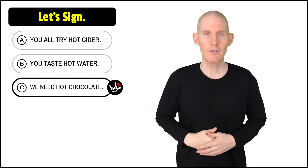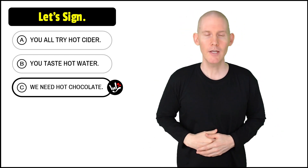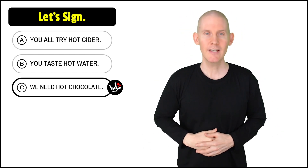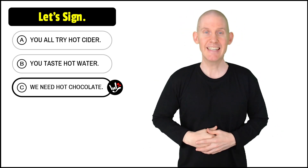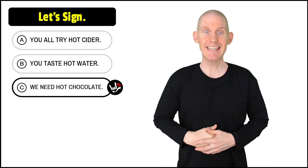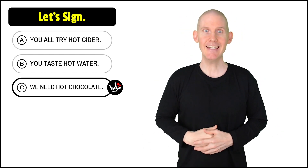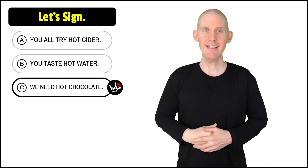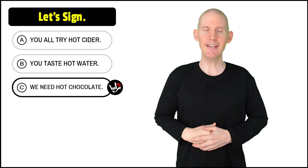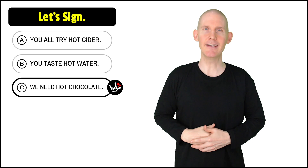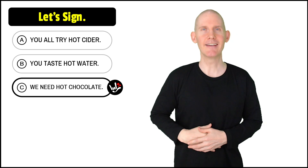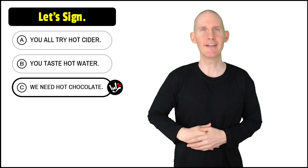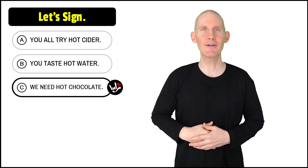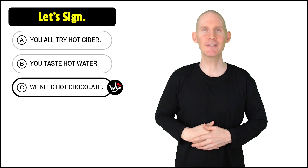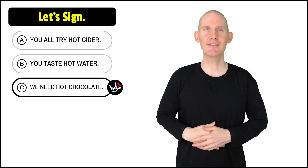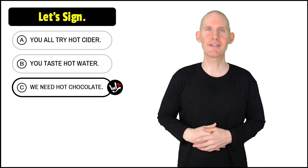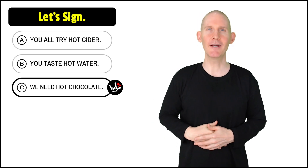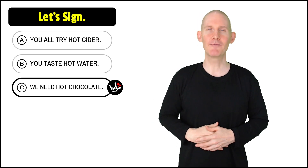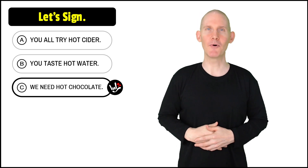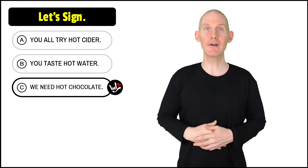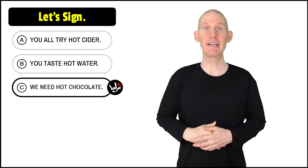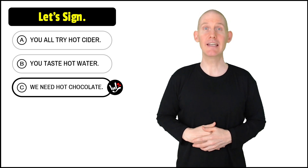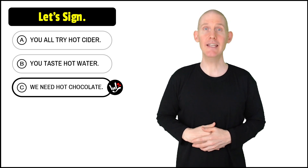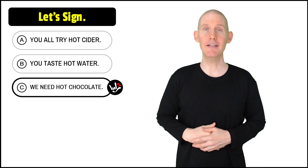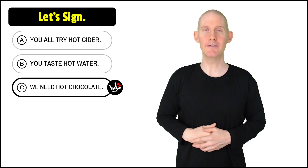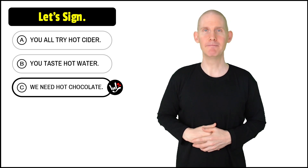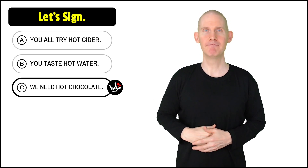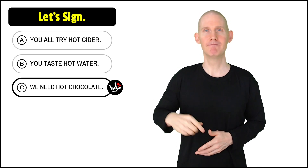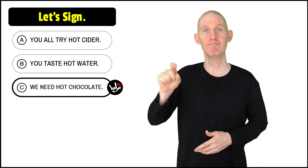Okay, need. Here is the sign for need.